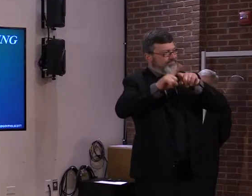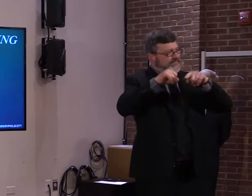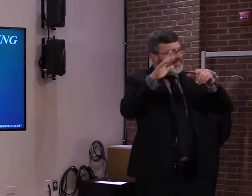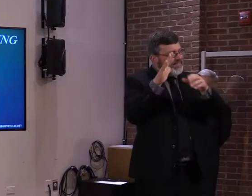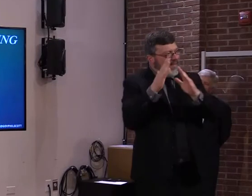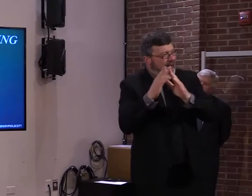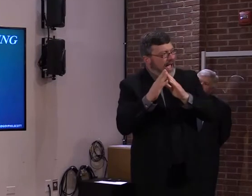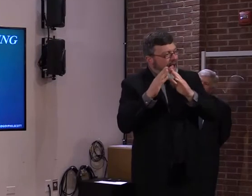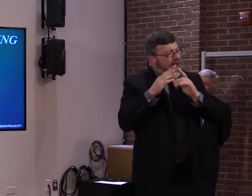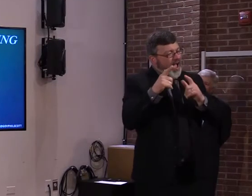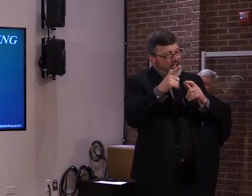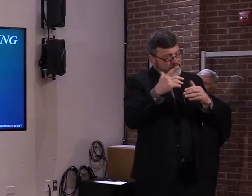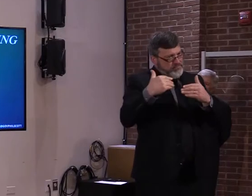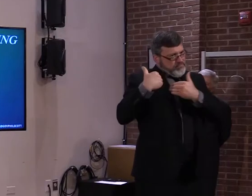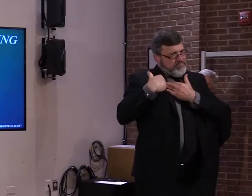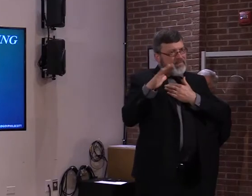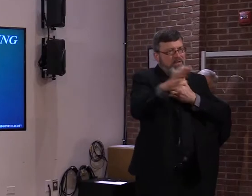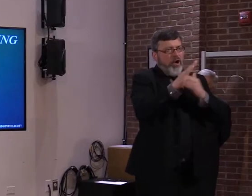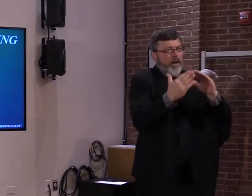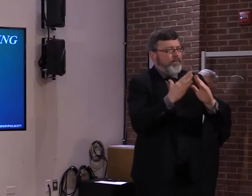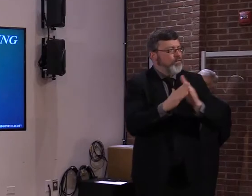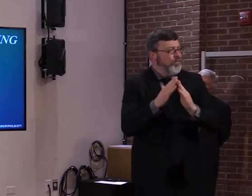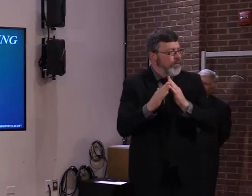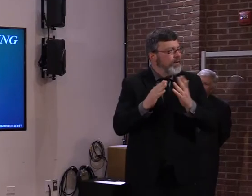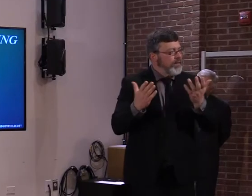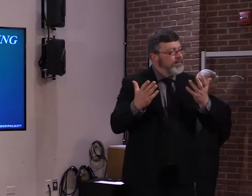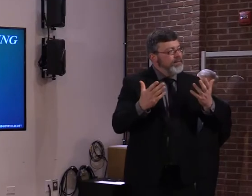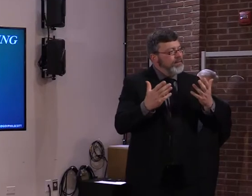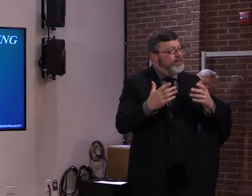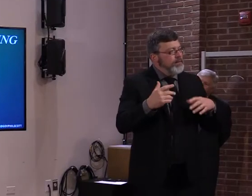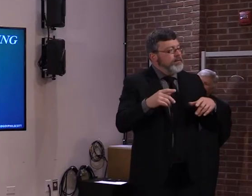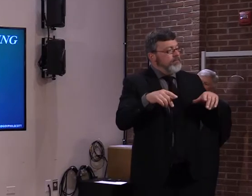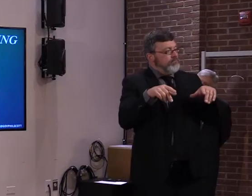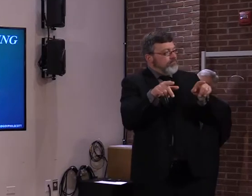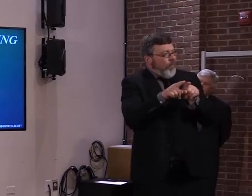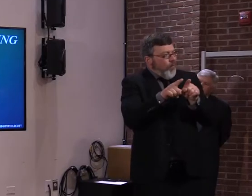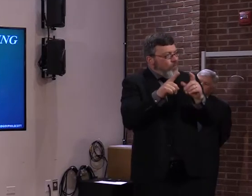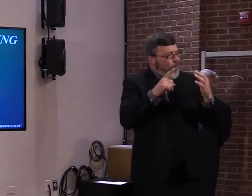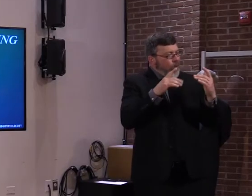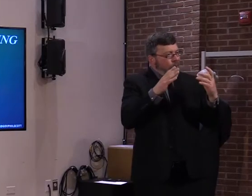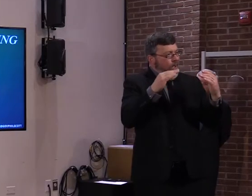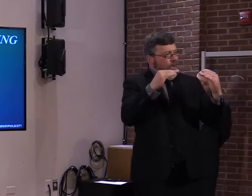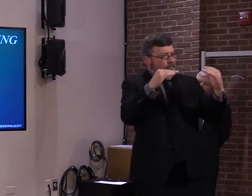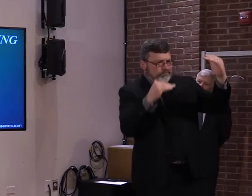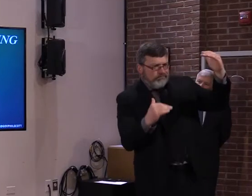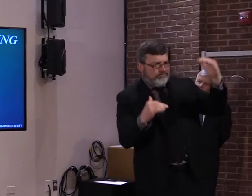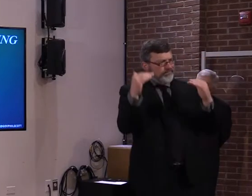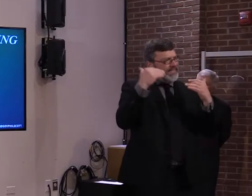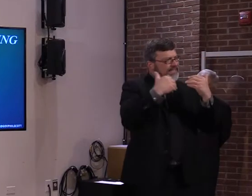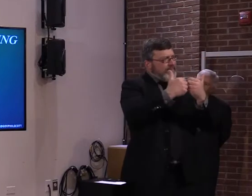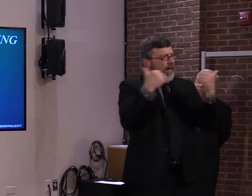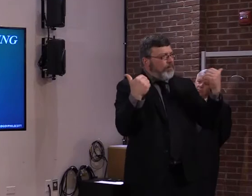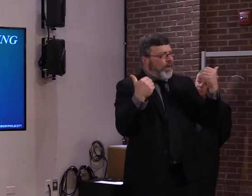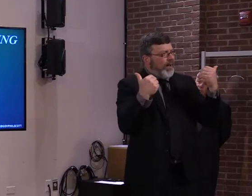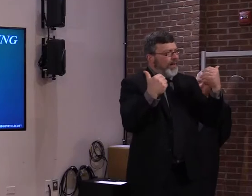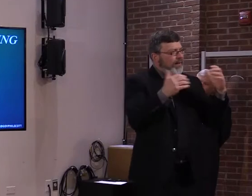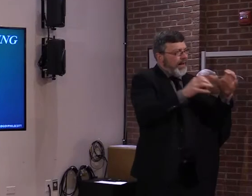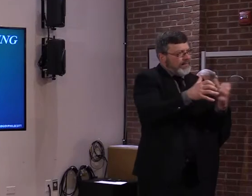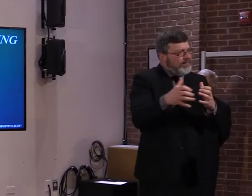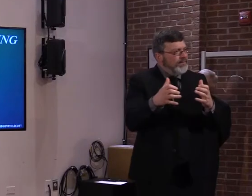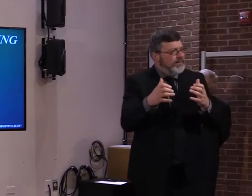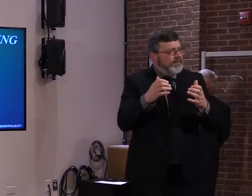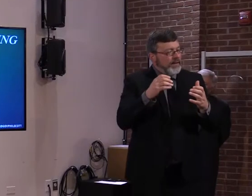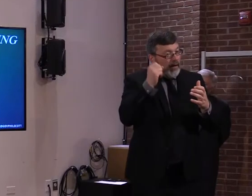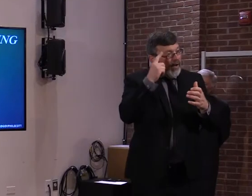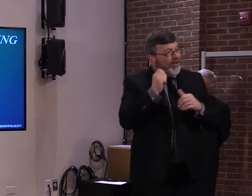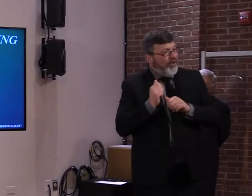inconsistency in election policy, as well as separate and unequal classes of residents potentially eligible to vote on